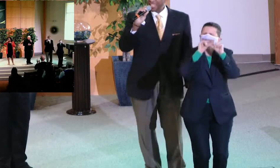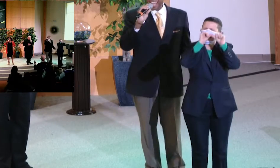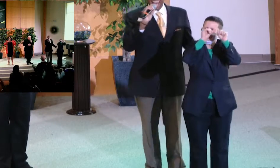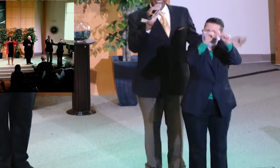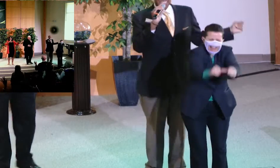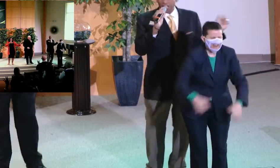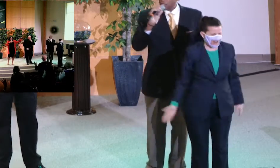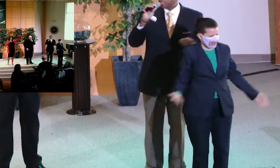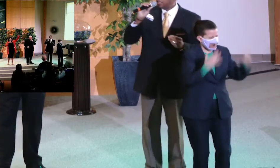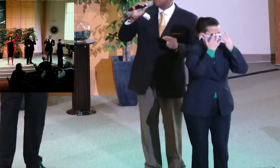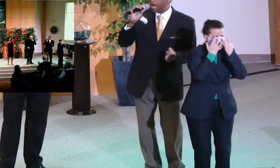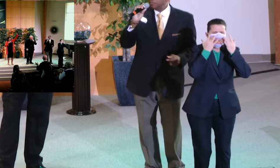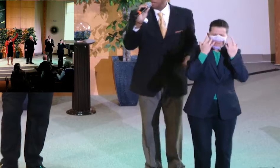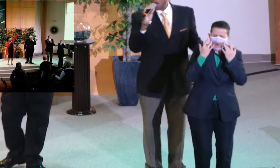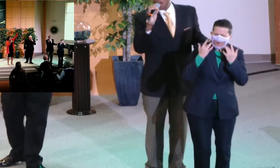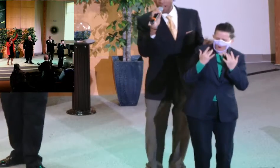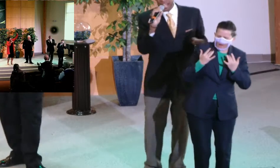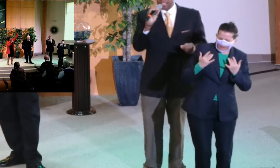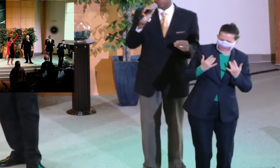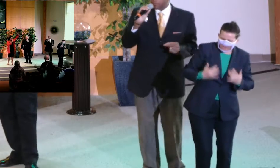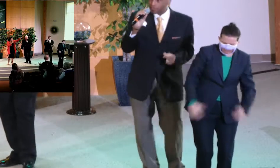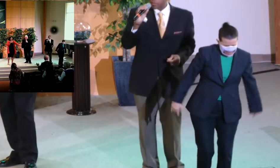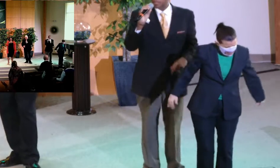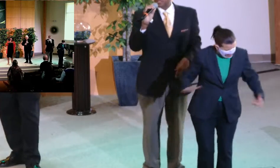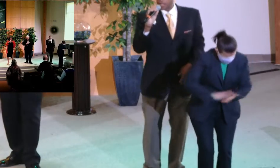over again. You turn my morning